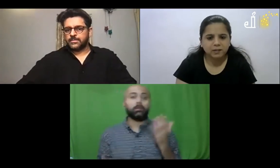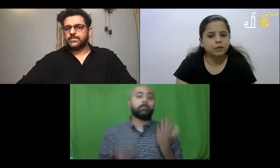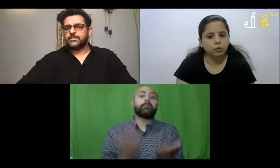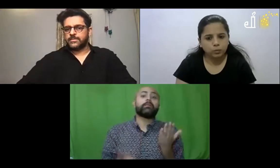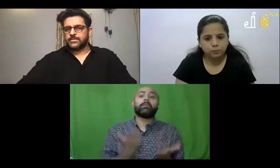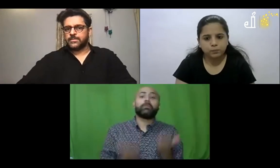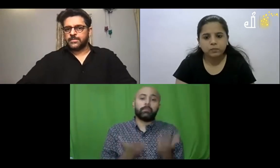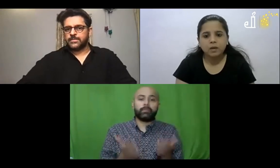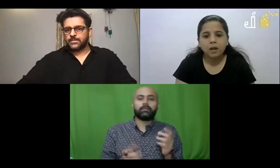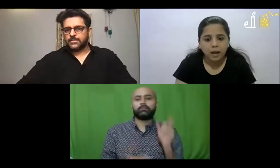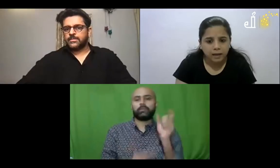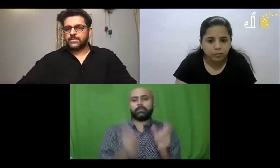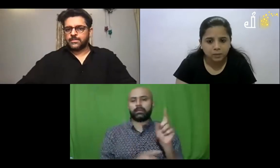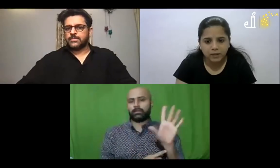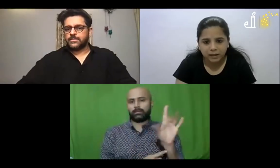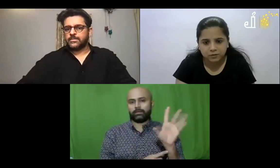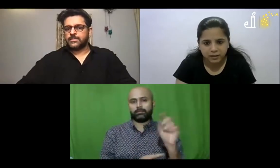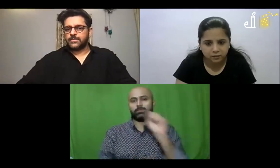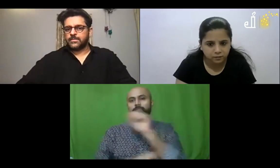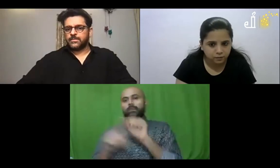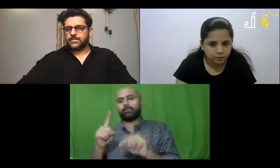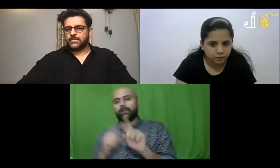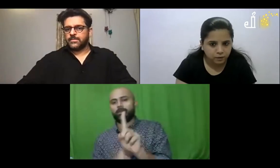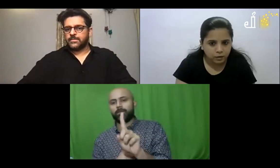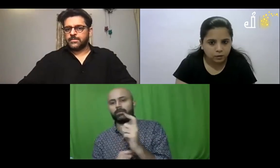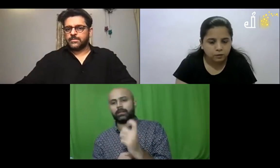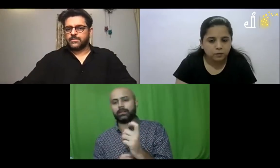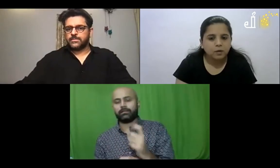12% said no. And maybe have said